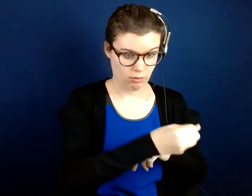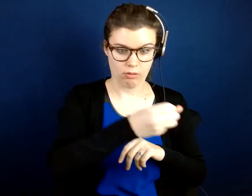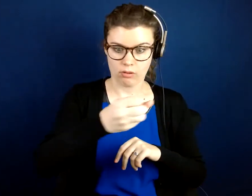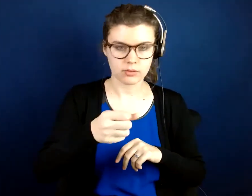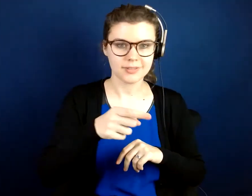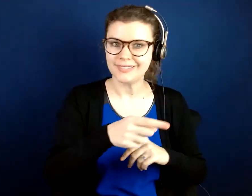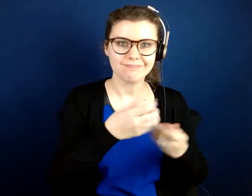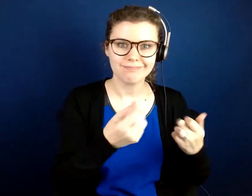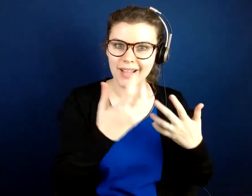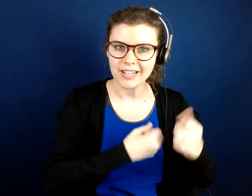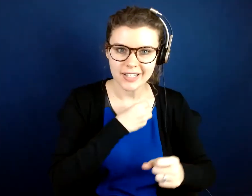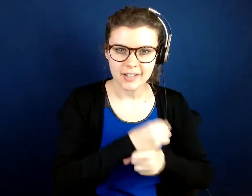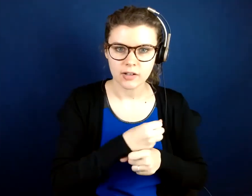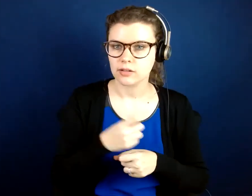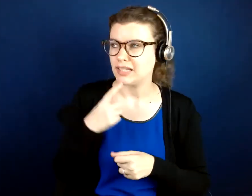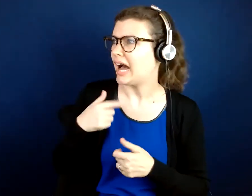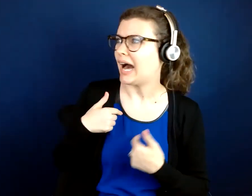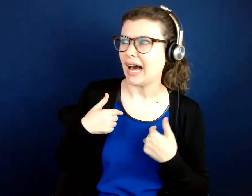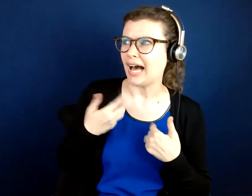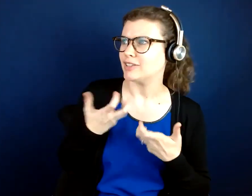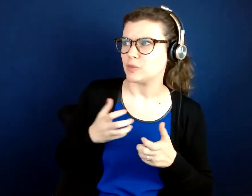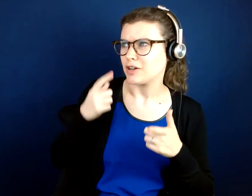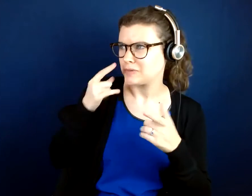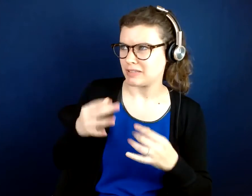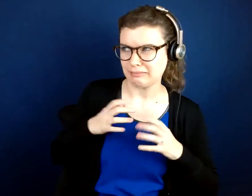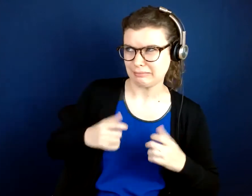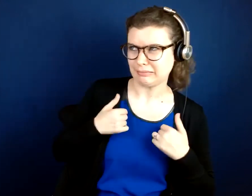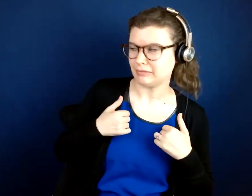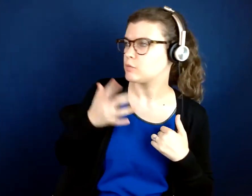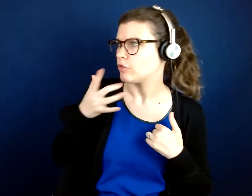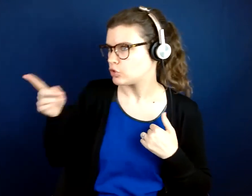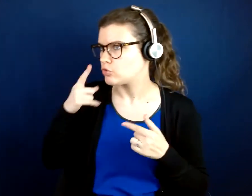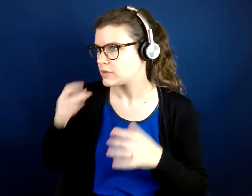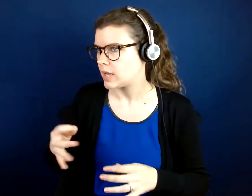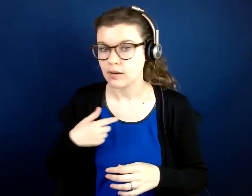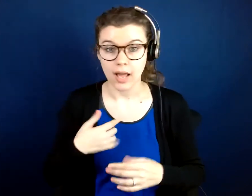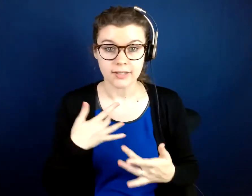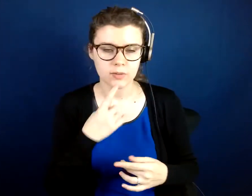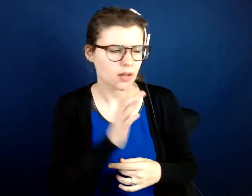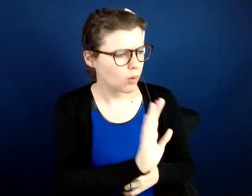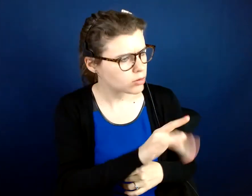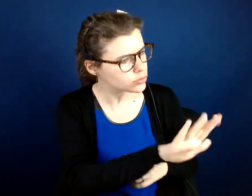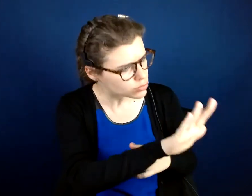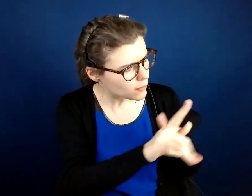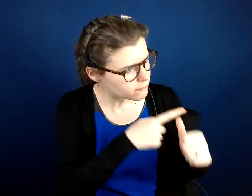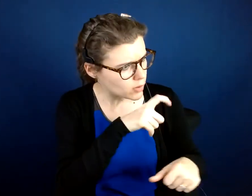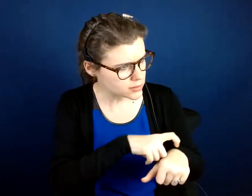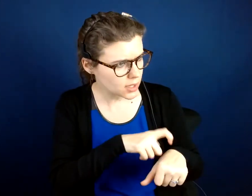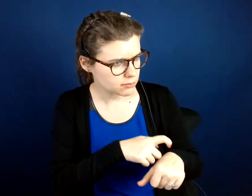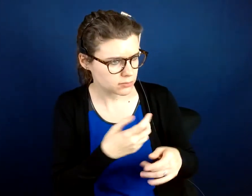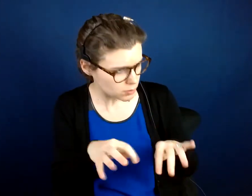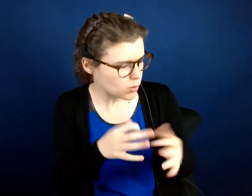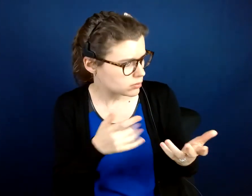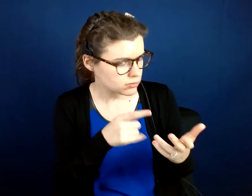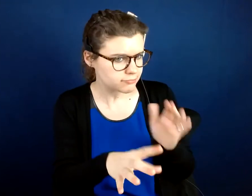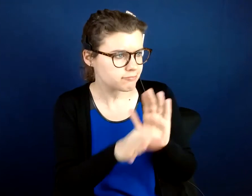leave it to you to make the decisions for them. And I always encourage them, no, this is your first time doing this. This is your, you choose